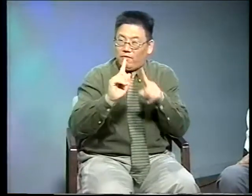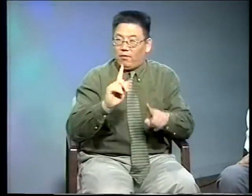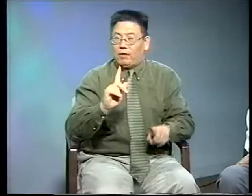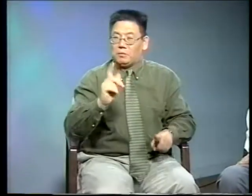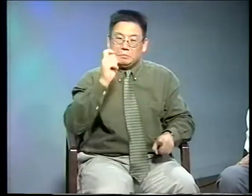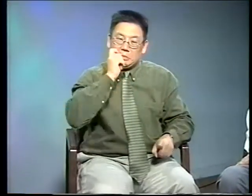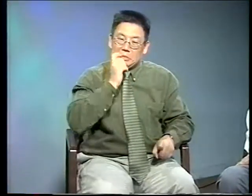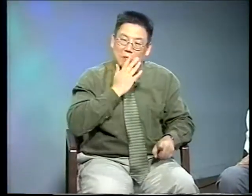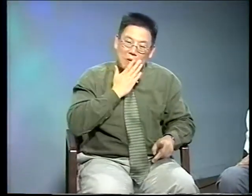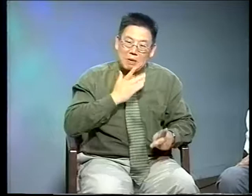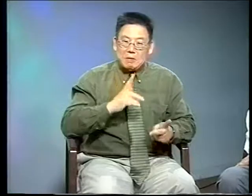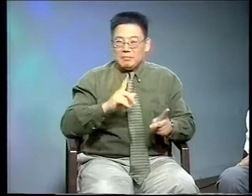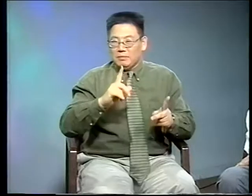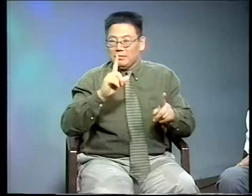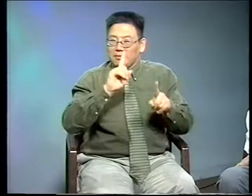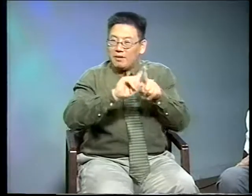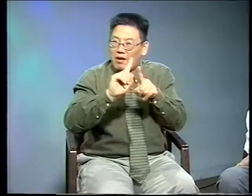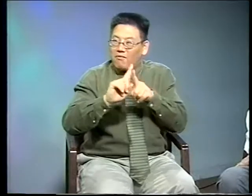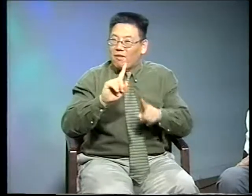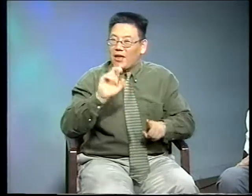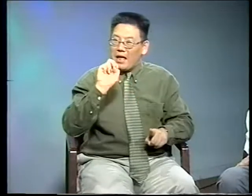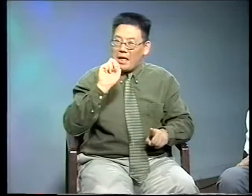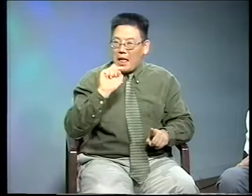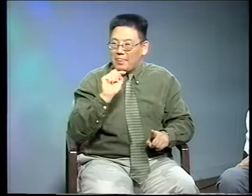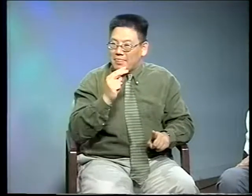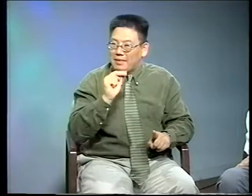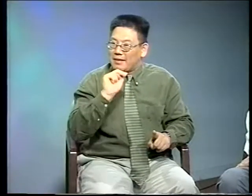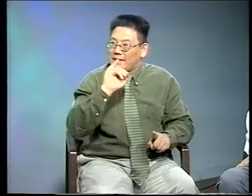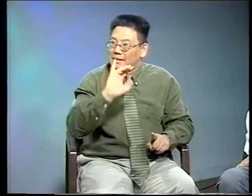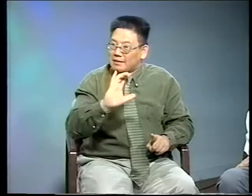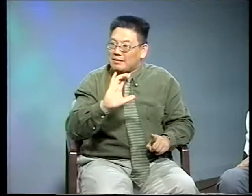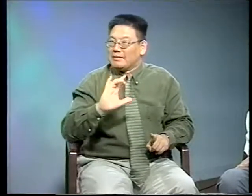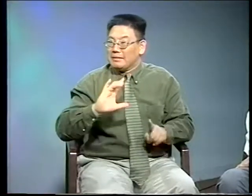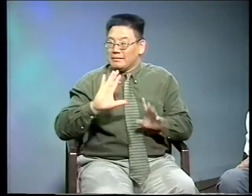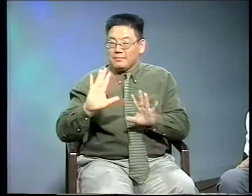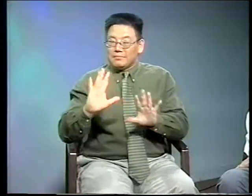And it was an audience of various ethnicities and backgrounds.